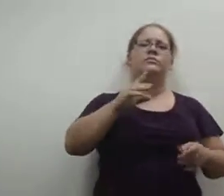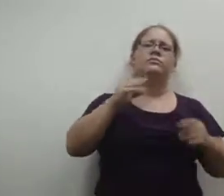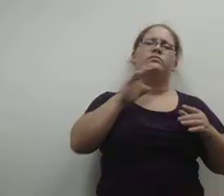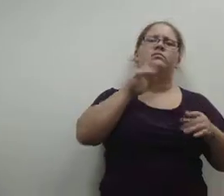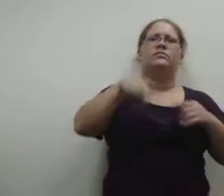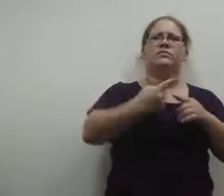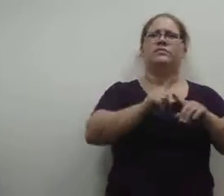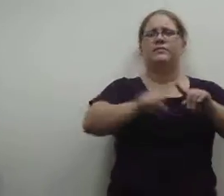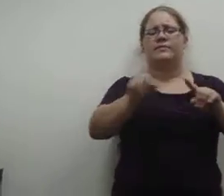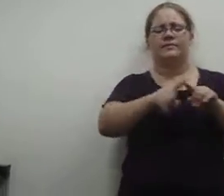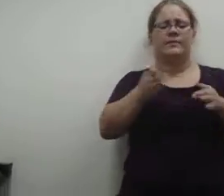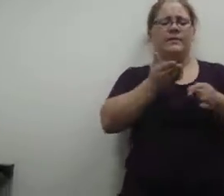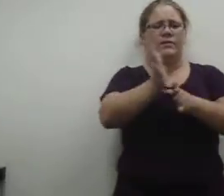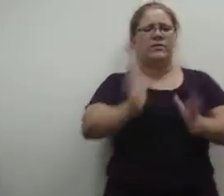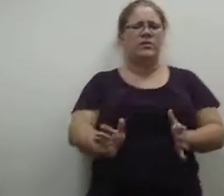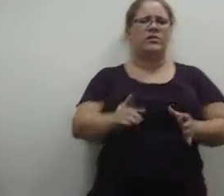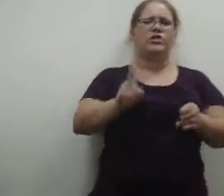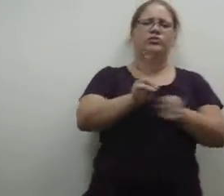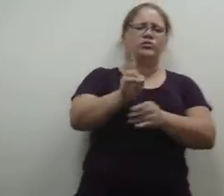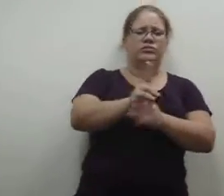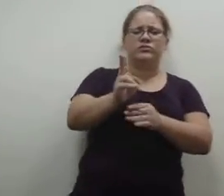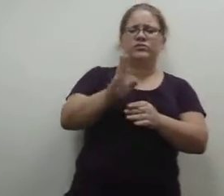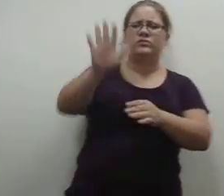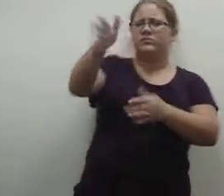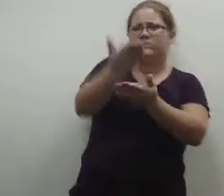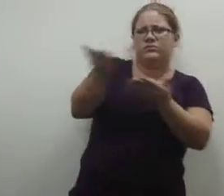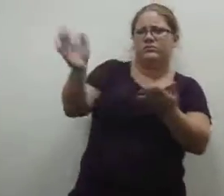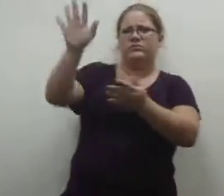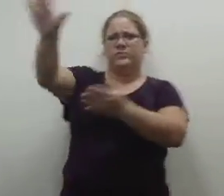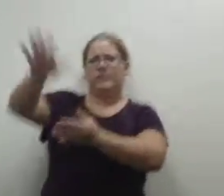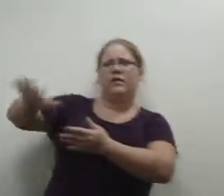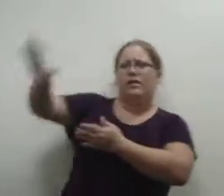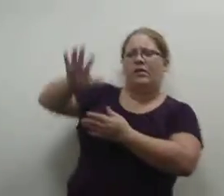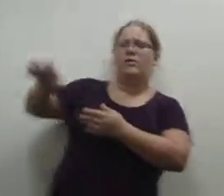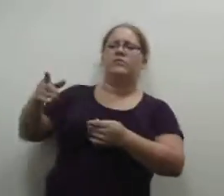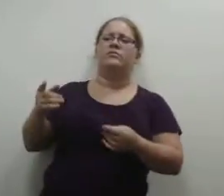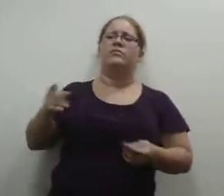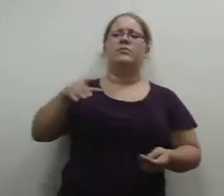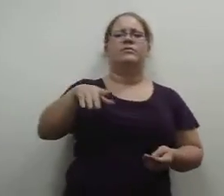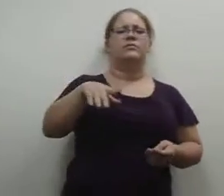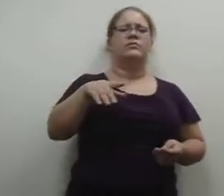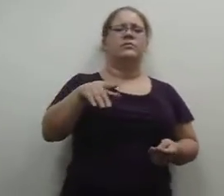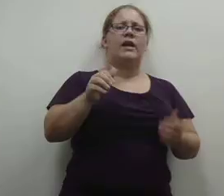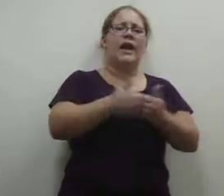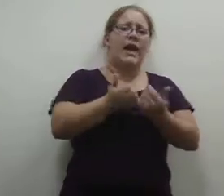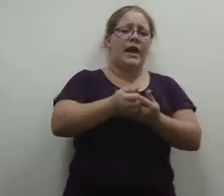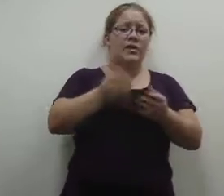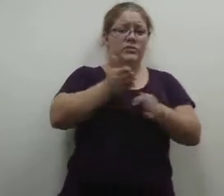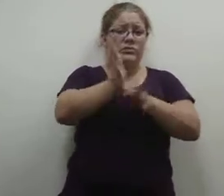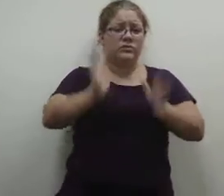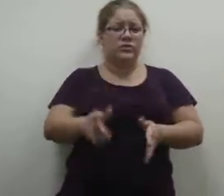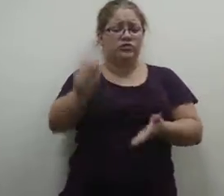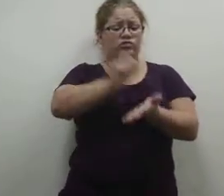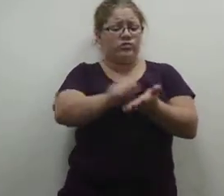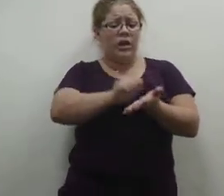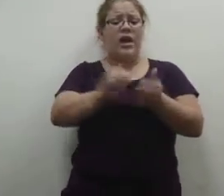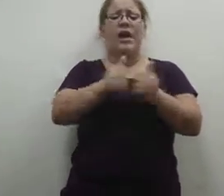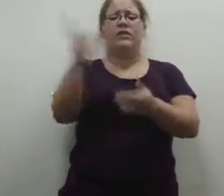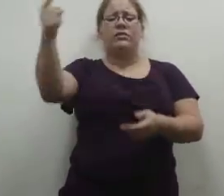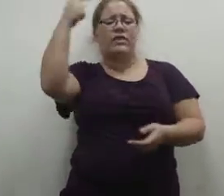more in depth about the theory, Erikson's theory. They learned how psychologists write, how psychologists think.